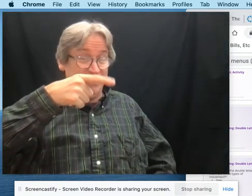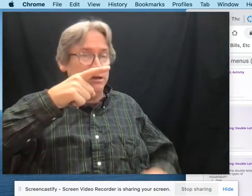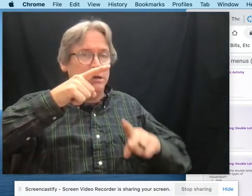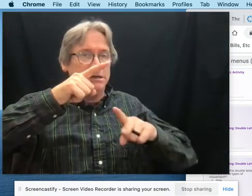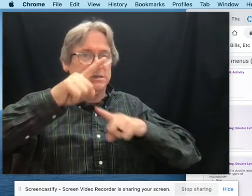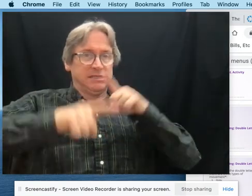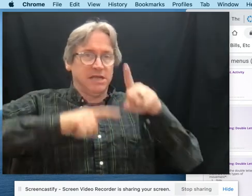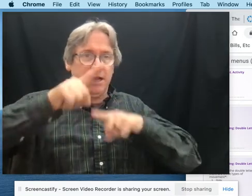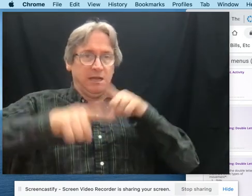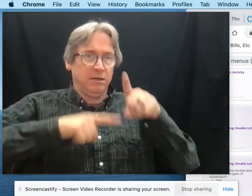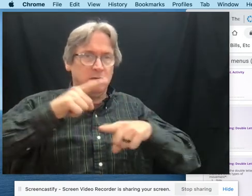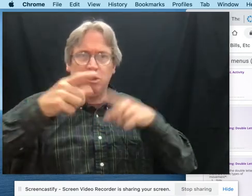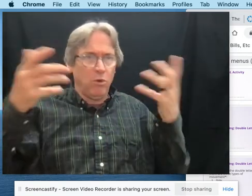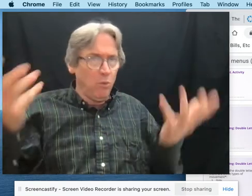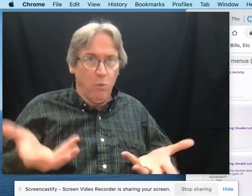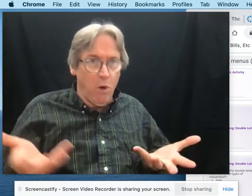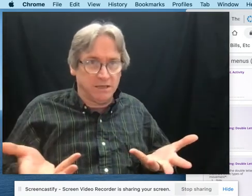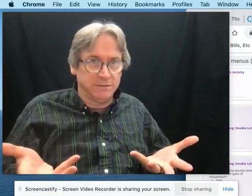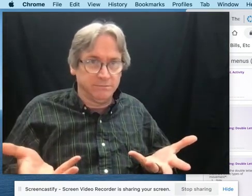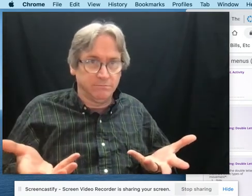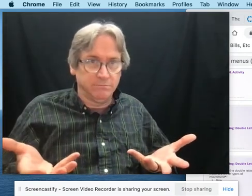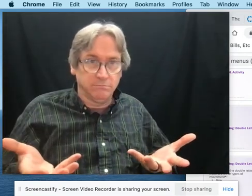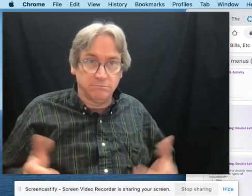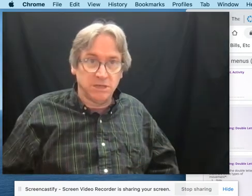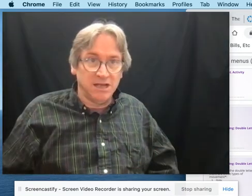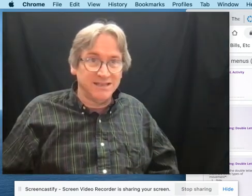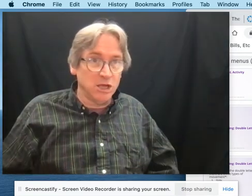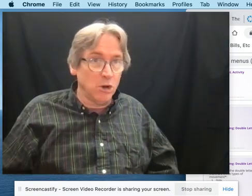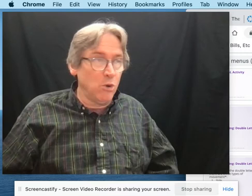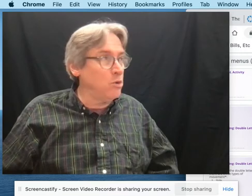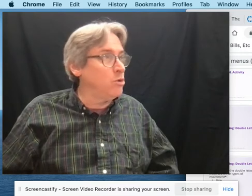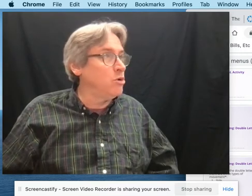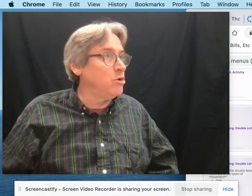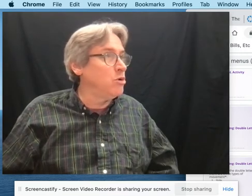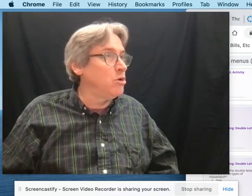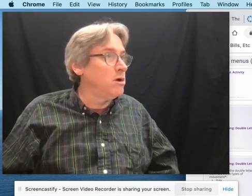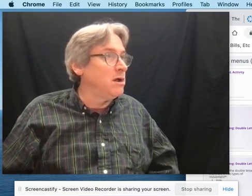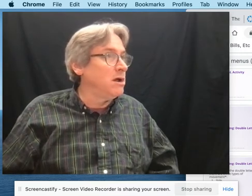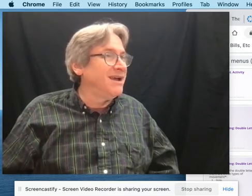that sign what? So